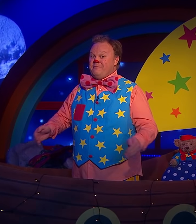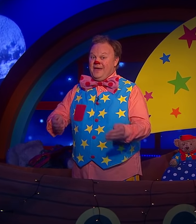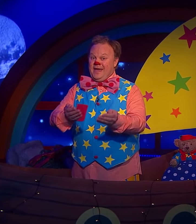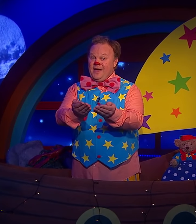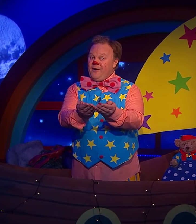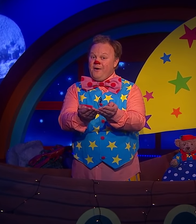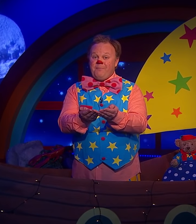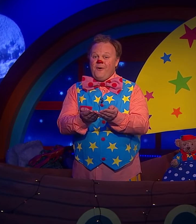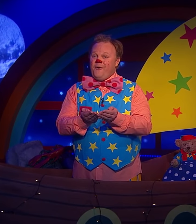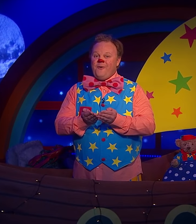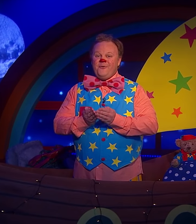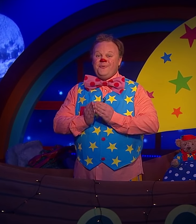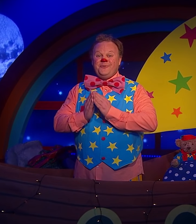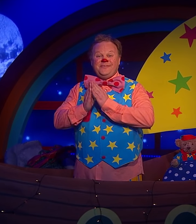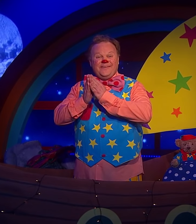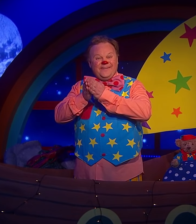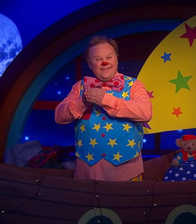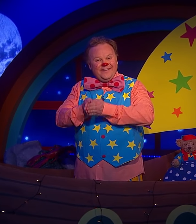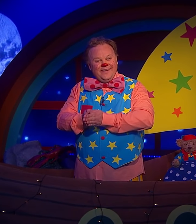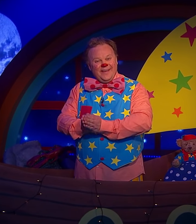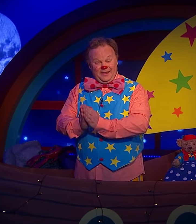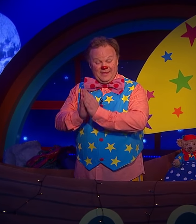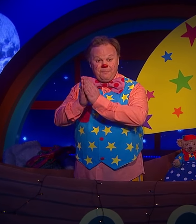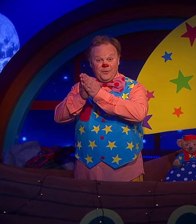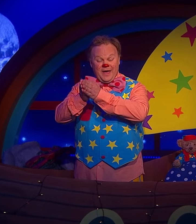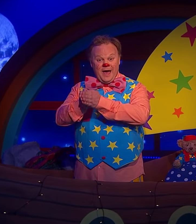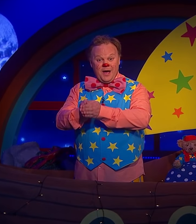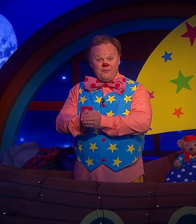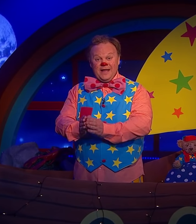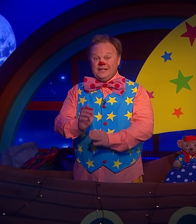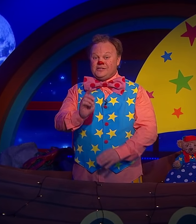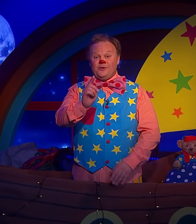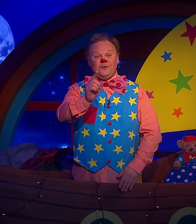me a boat that will carry two,